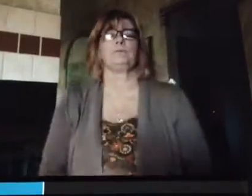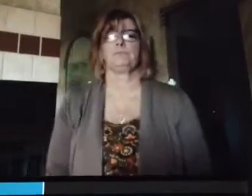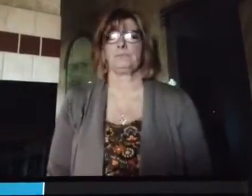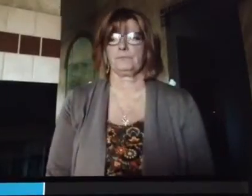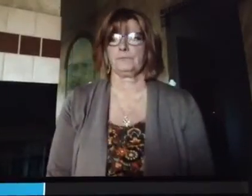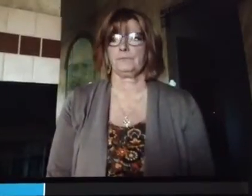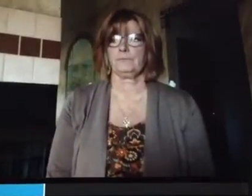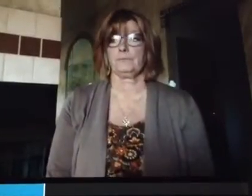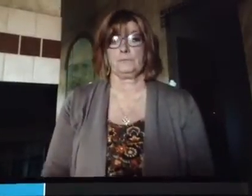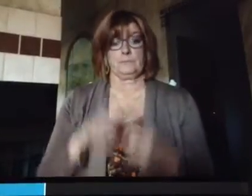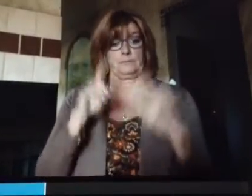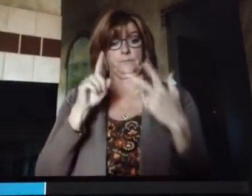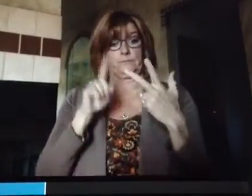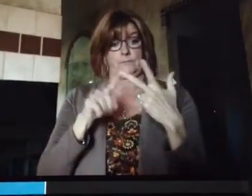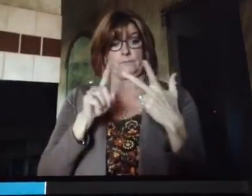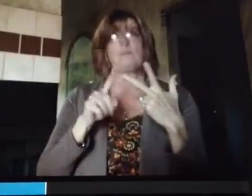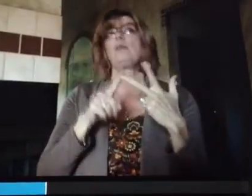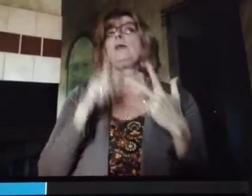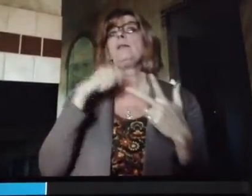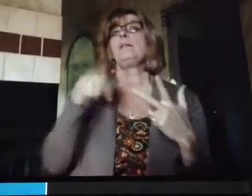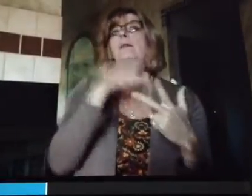for help, and they really made that connection with them,